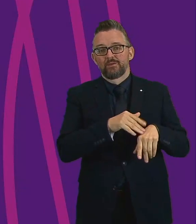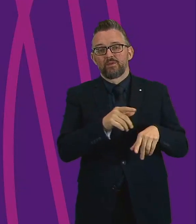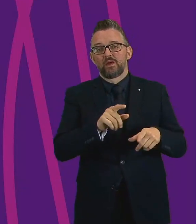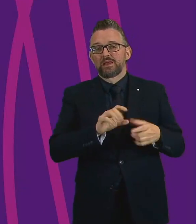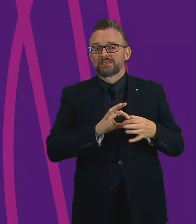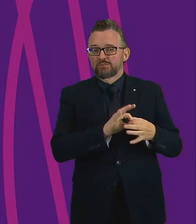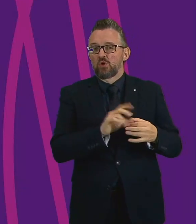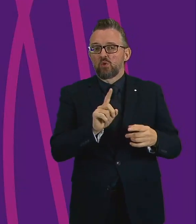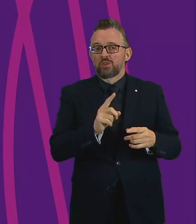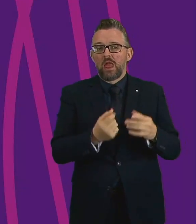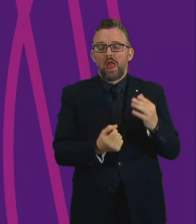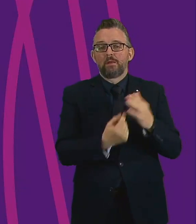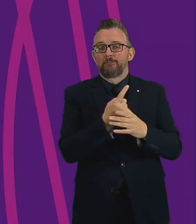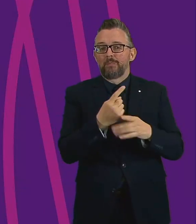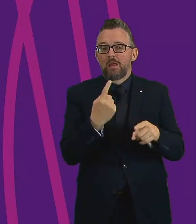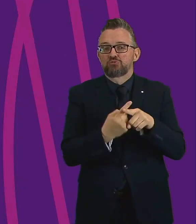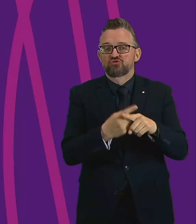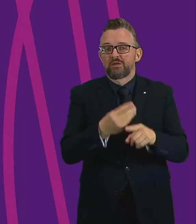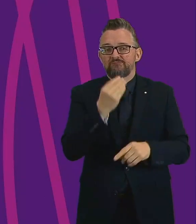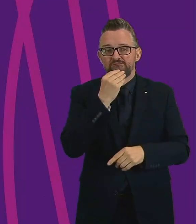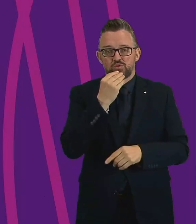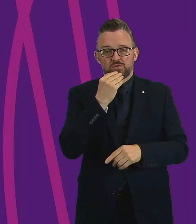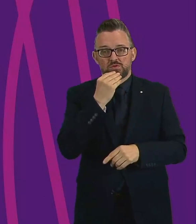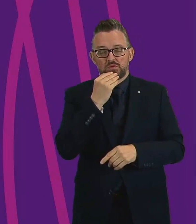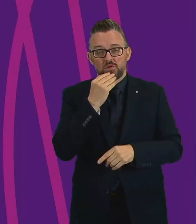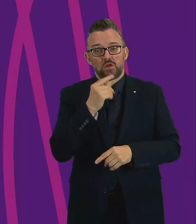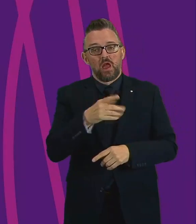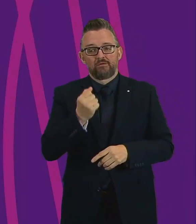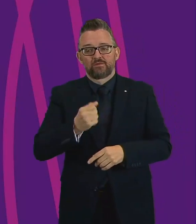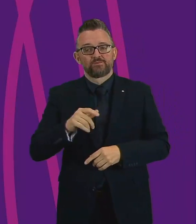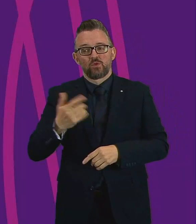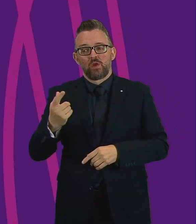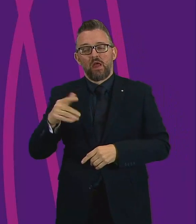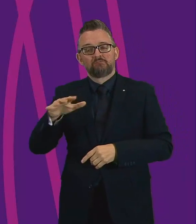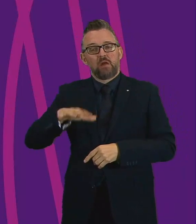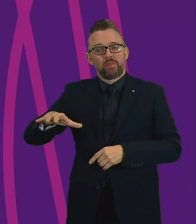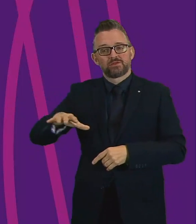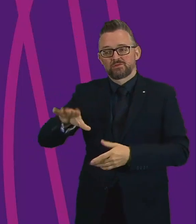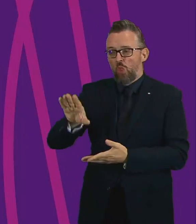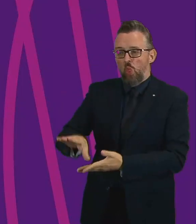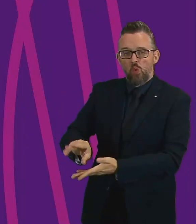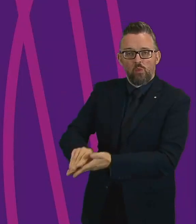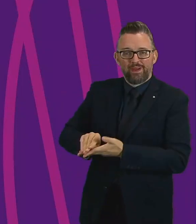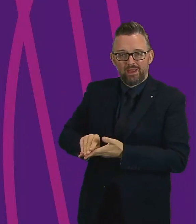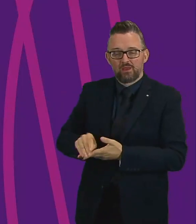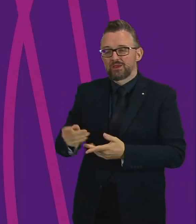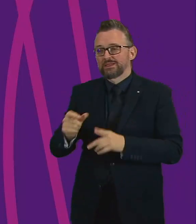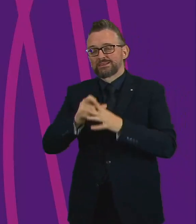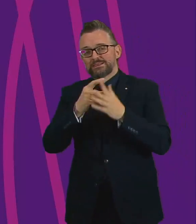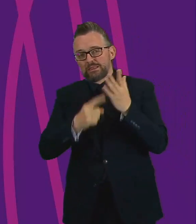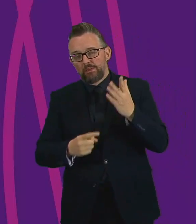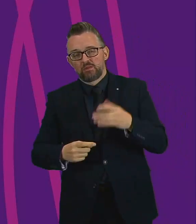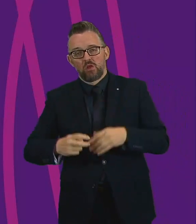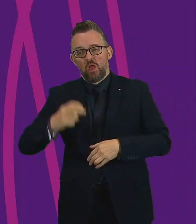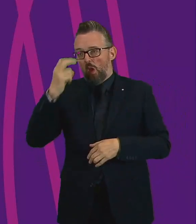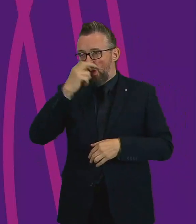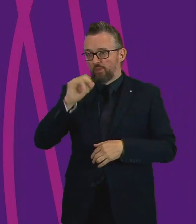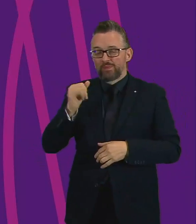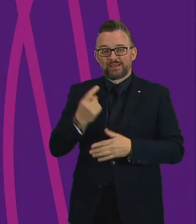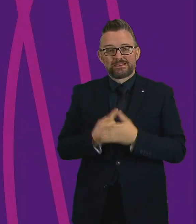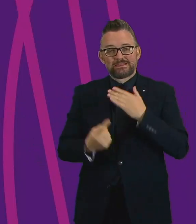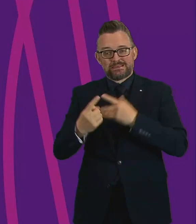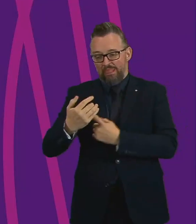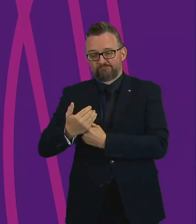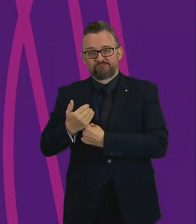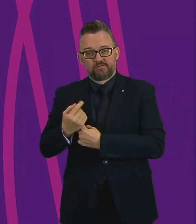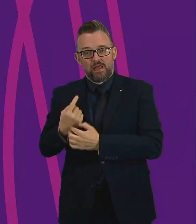around emergency food. That funding supports low-income families with children, disabled people, older people, those who are self-isolating and